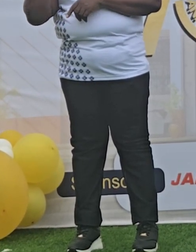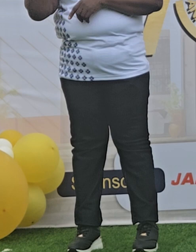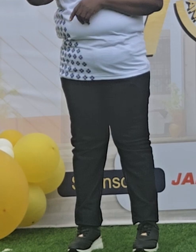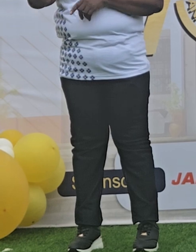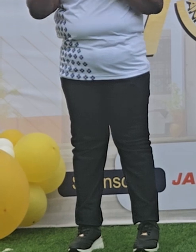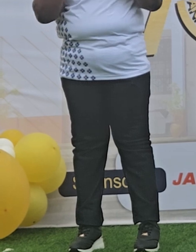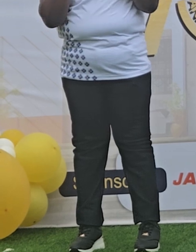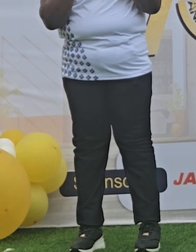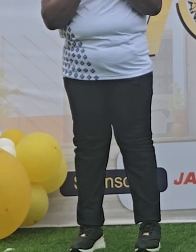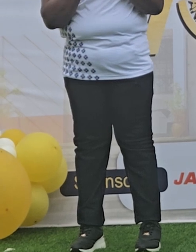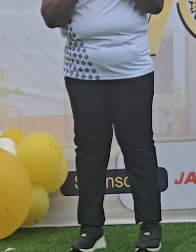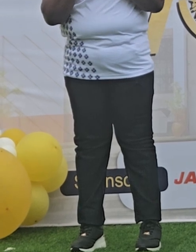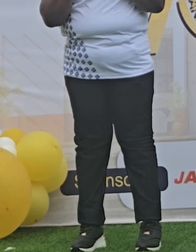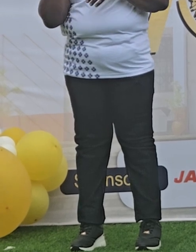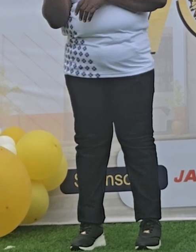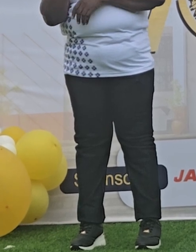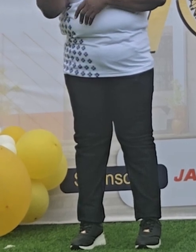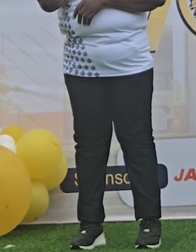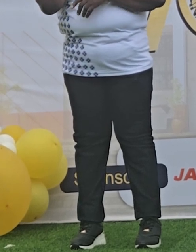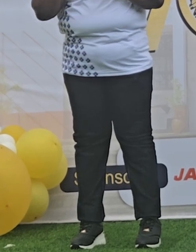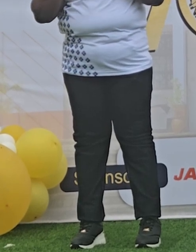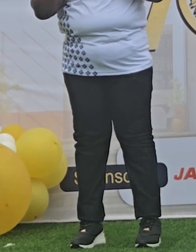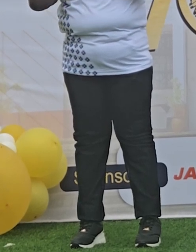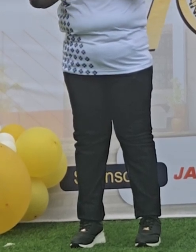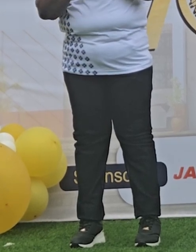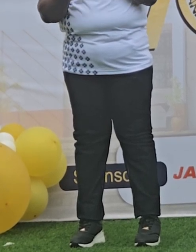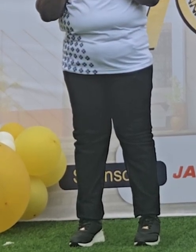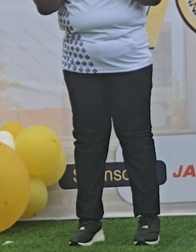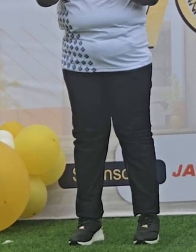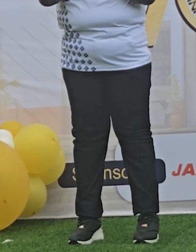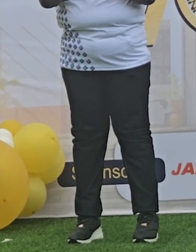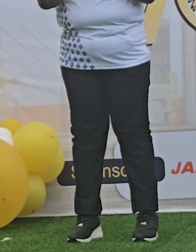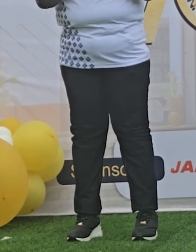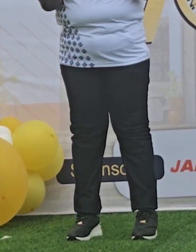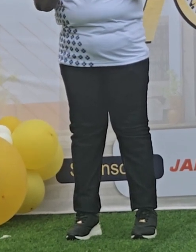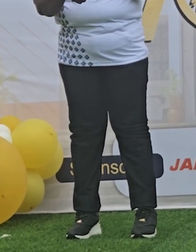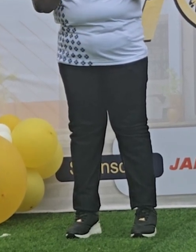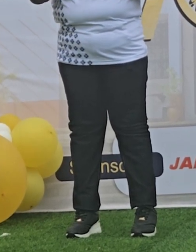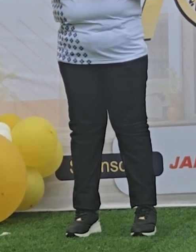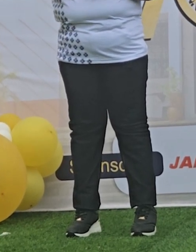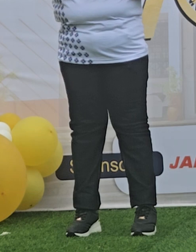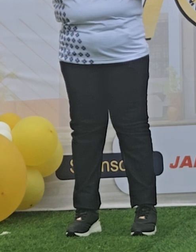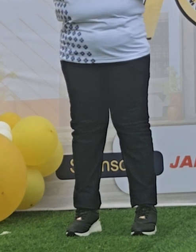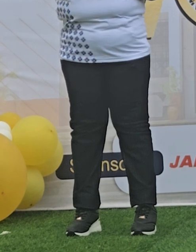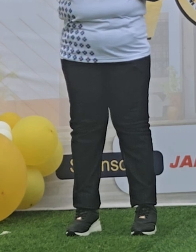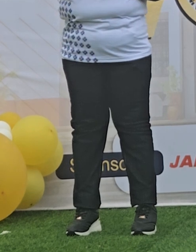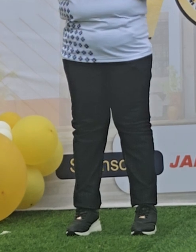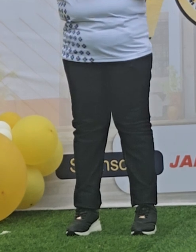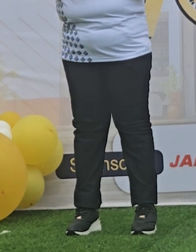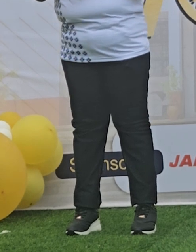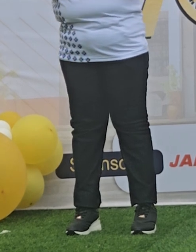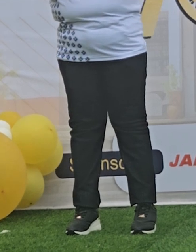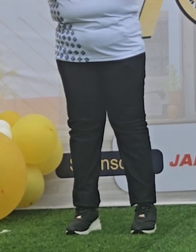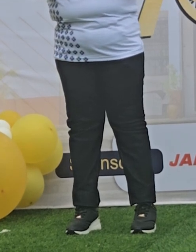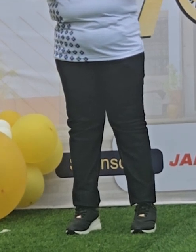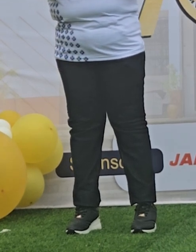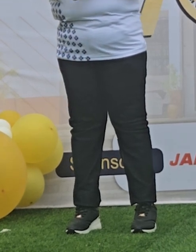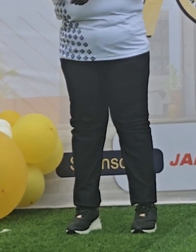department. But we all know that he was very deeply involved in politics.